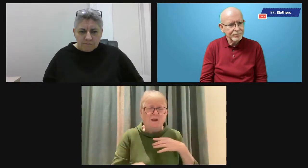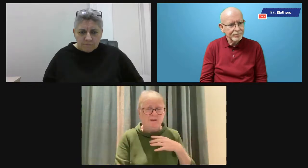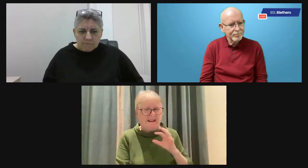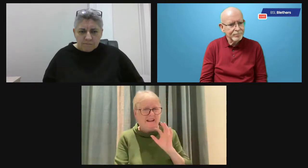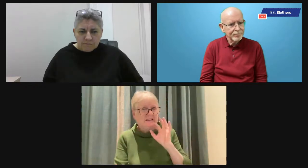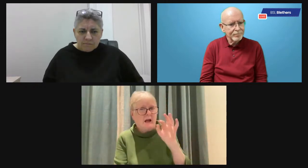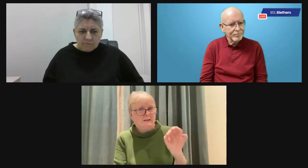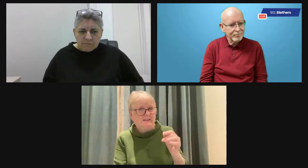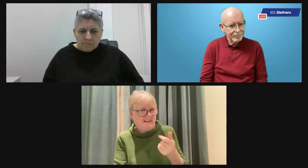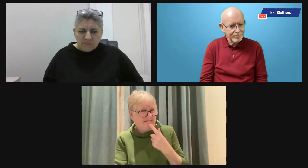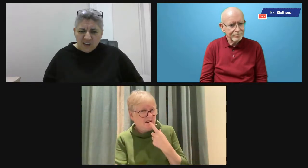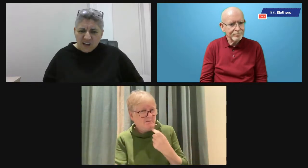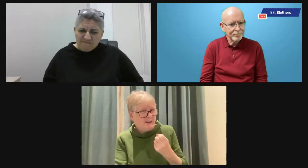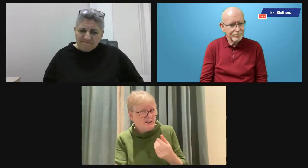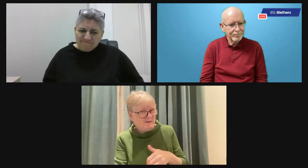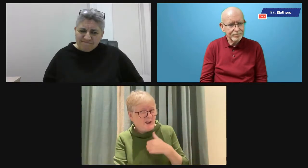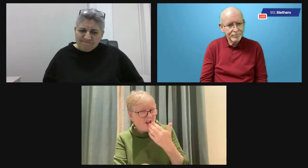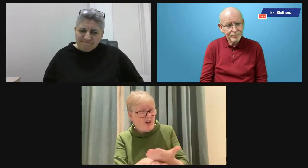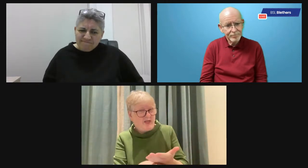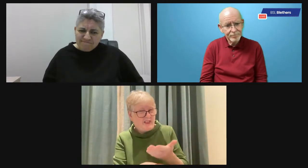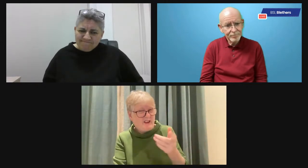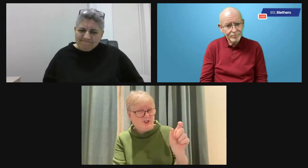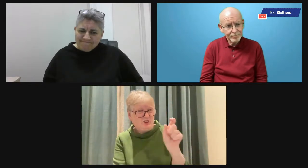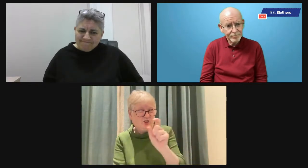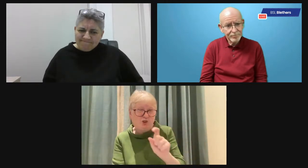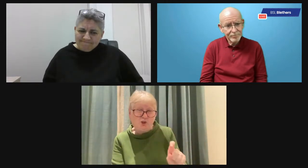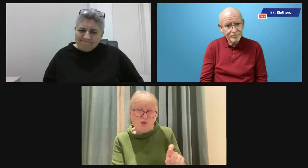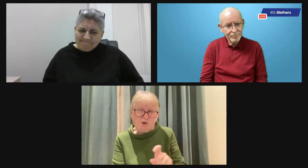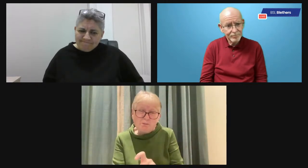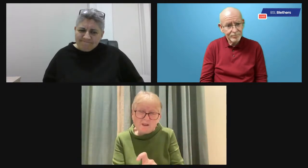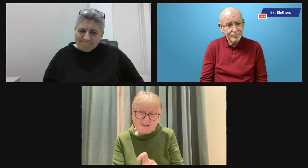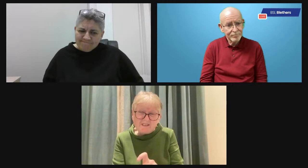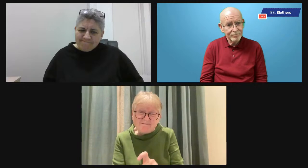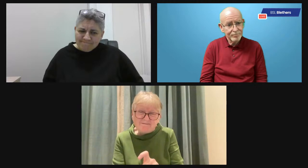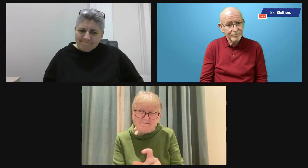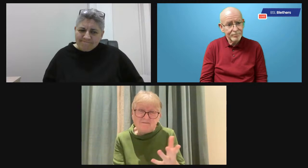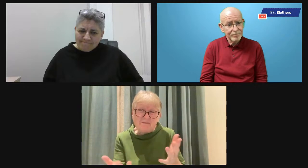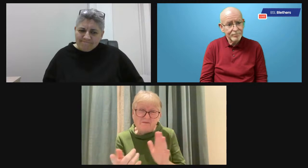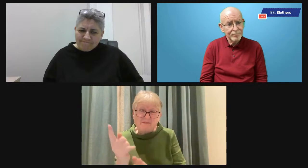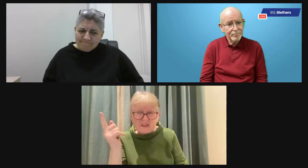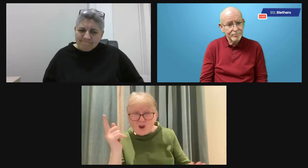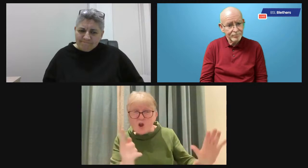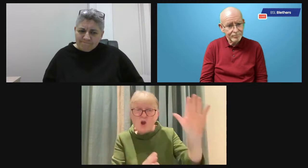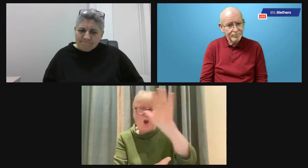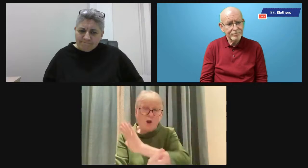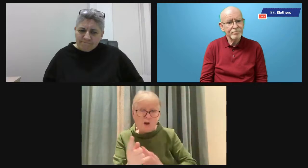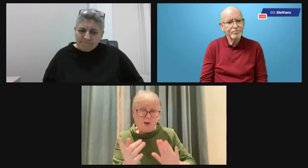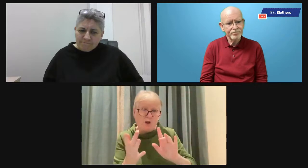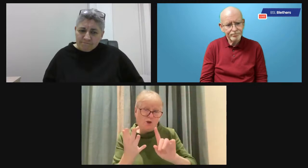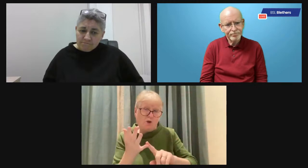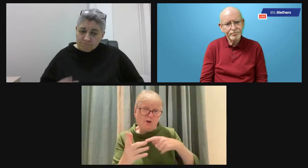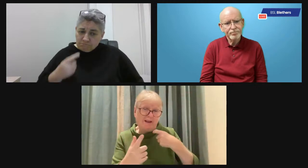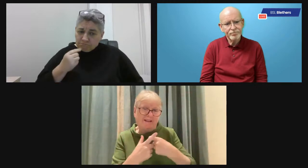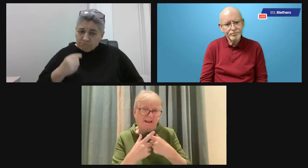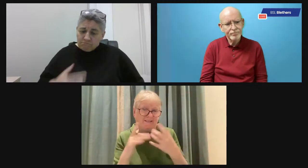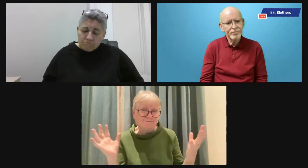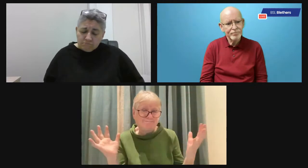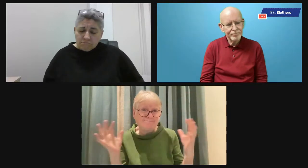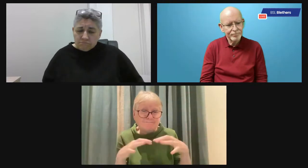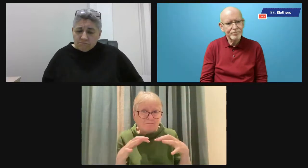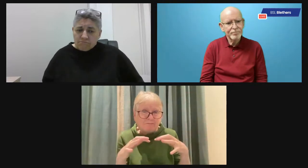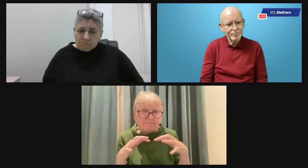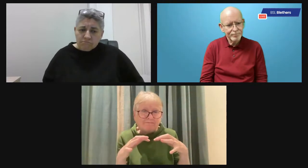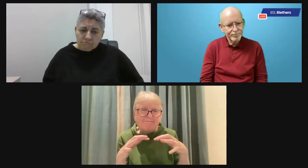linguistics, to teach us linguistics, and perhaps to deliver those kinds of sessions on